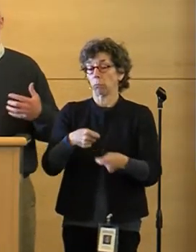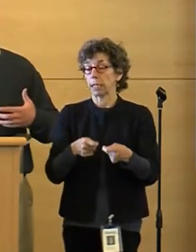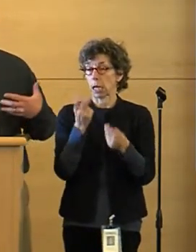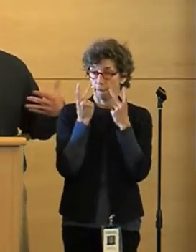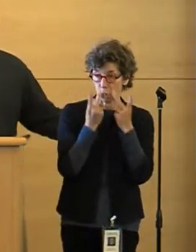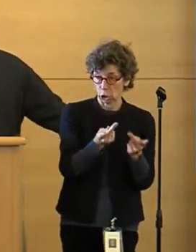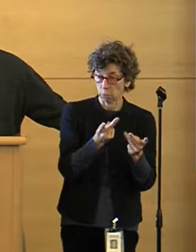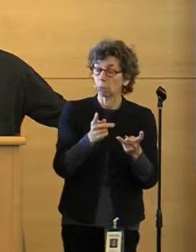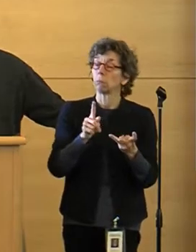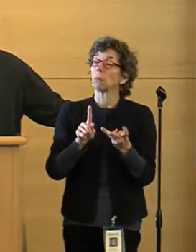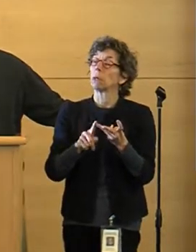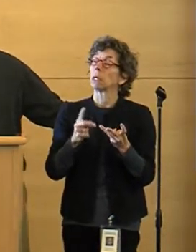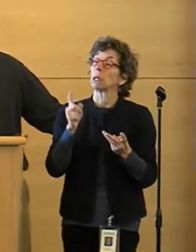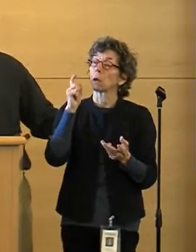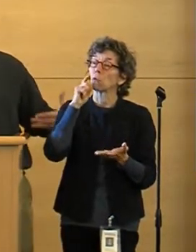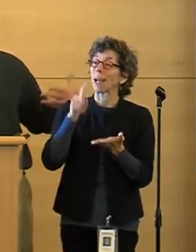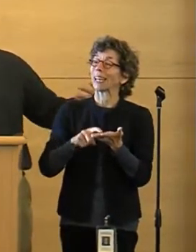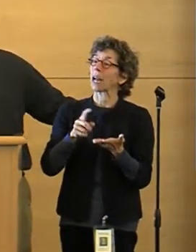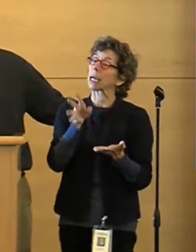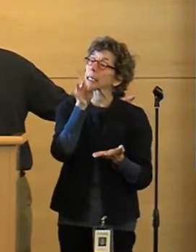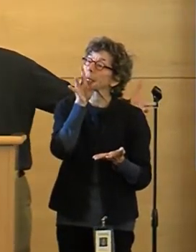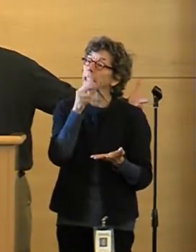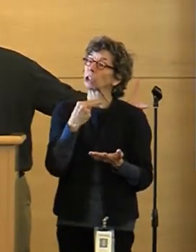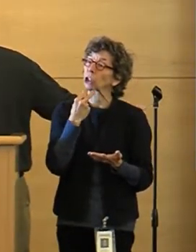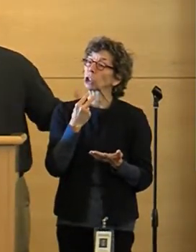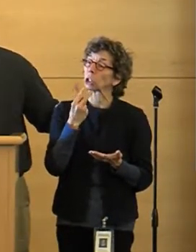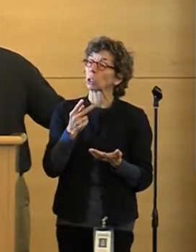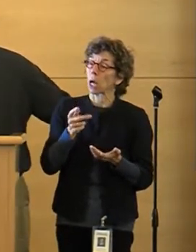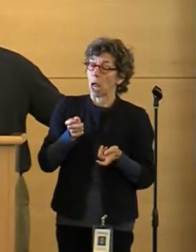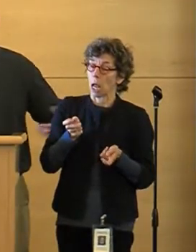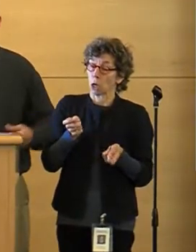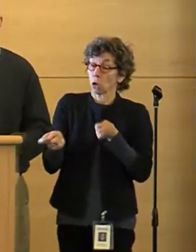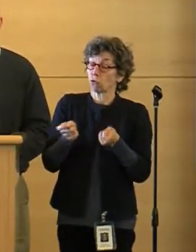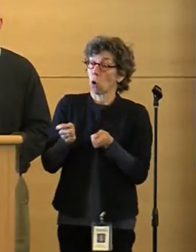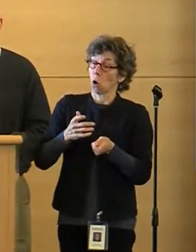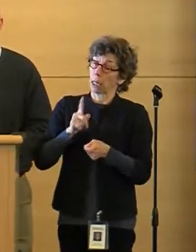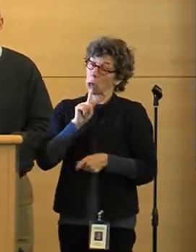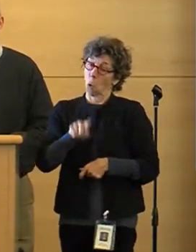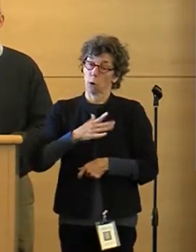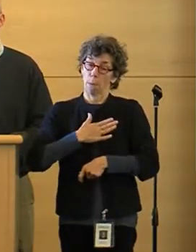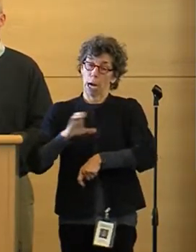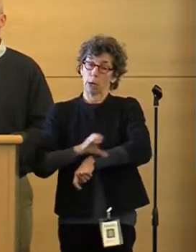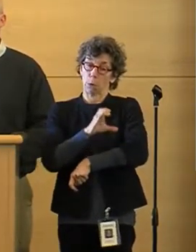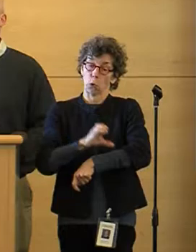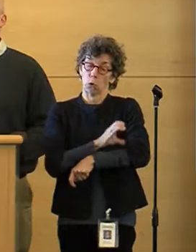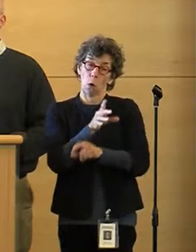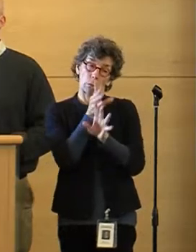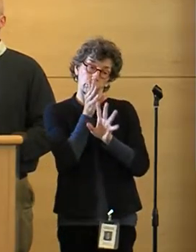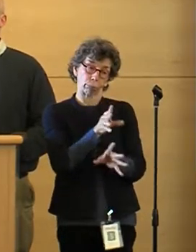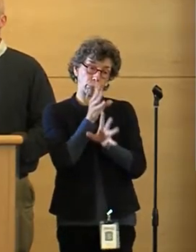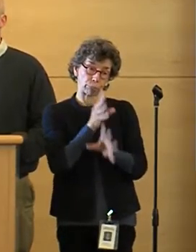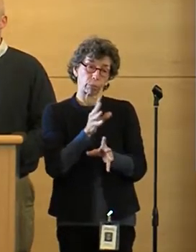That's an assistive technology. A screen reader is an assistive technology that makes that possible. A refreshable braille